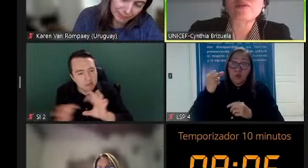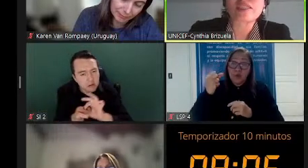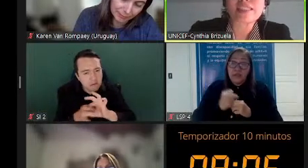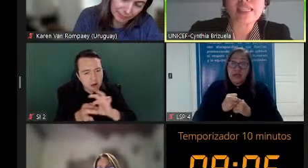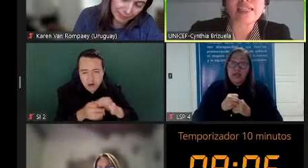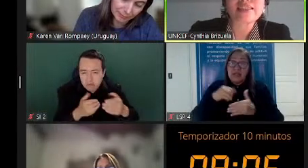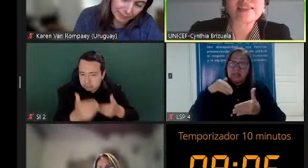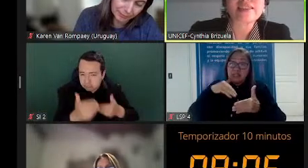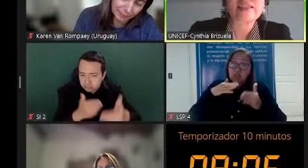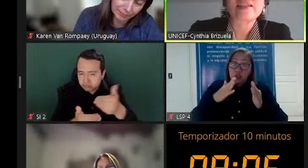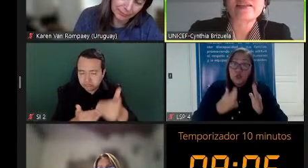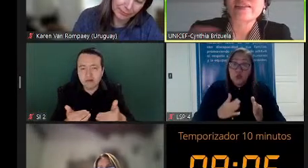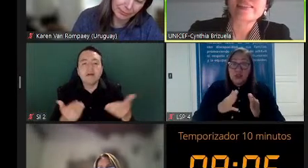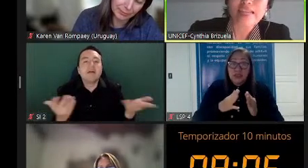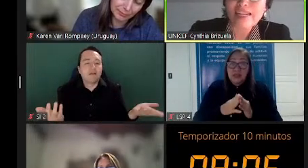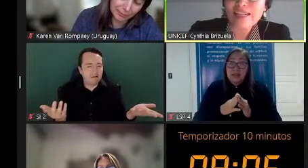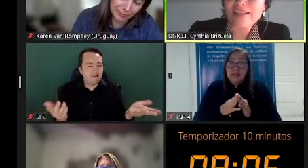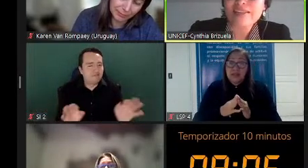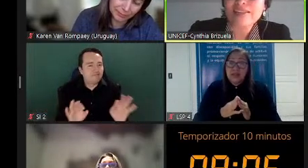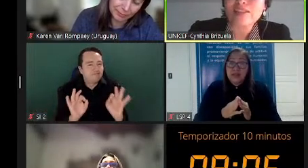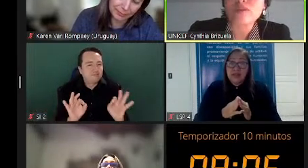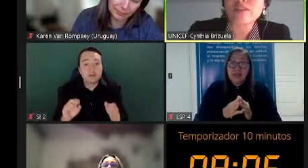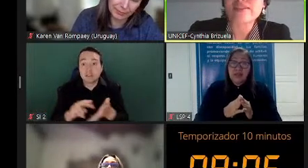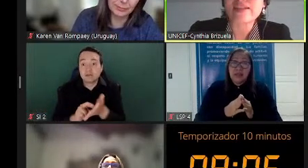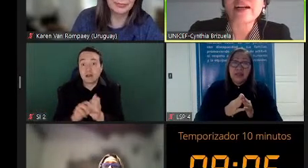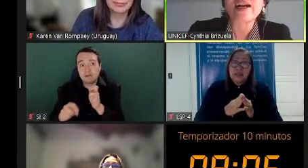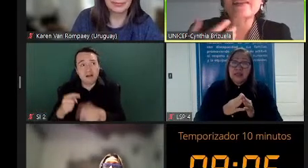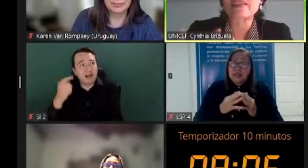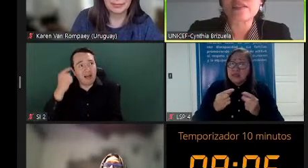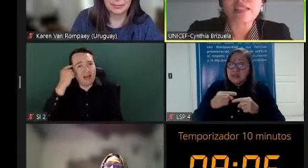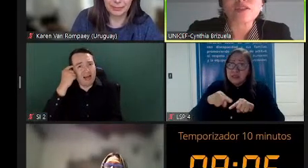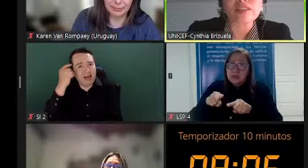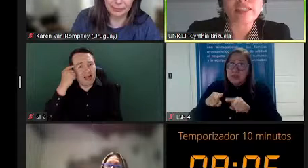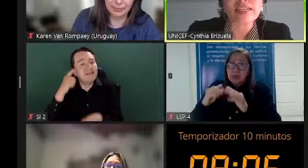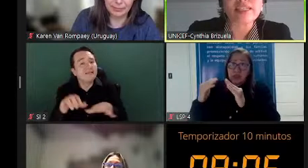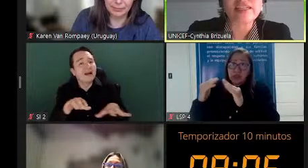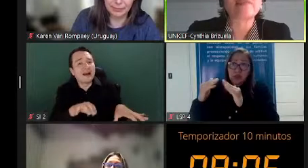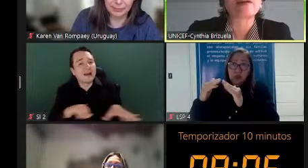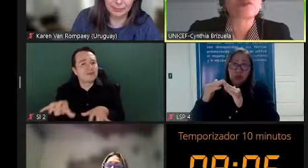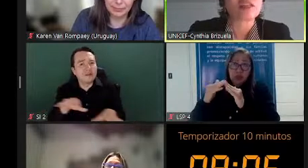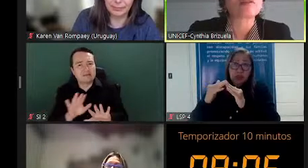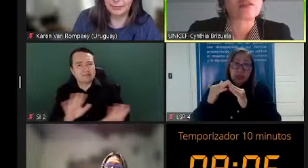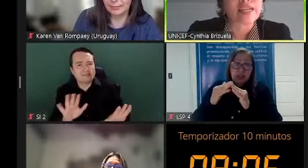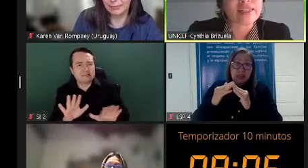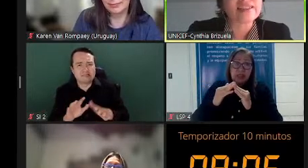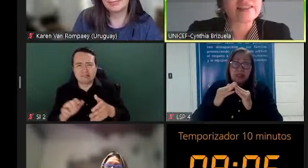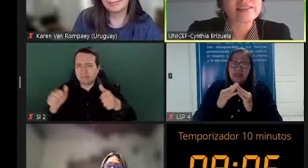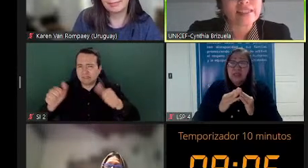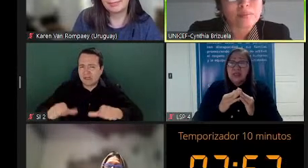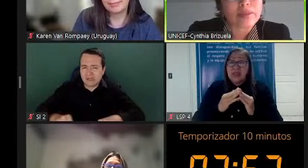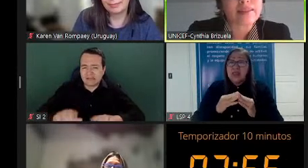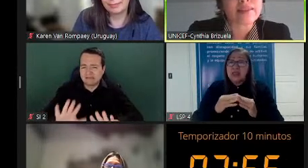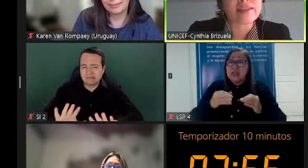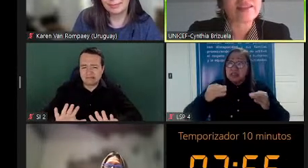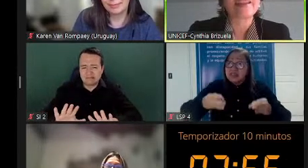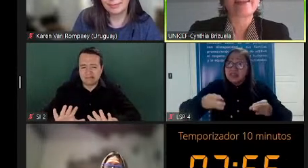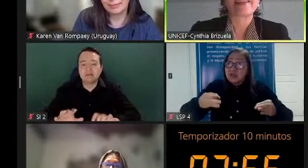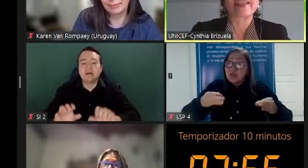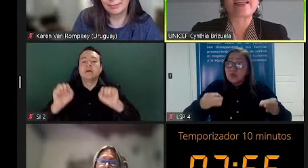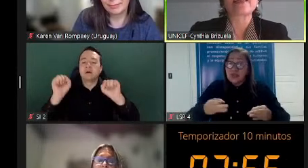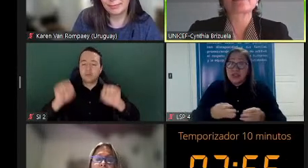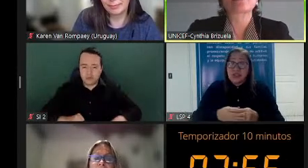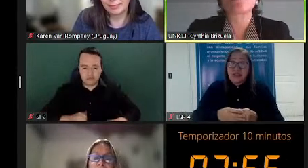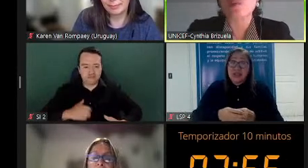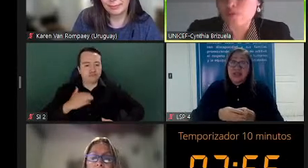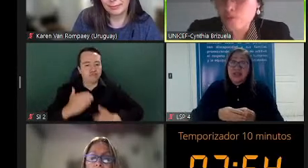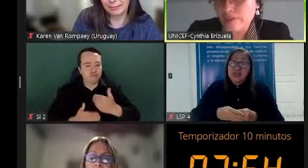able for these pre prejudicial attitudes to be taken out of